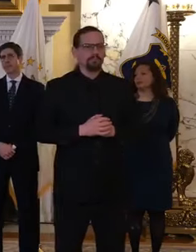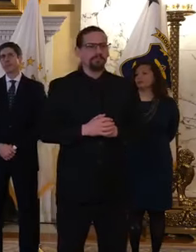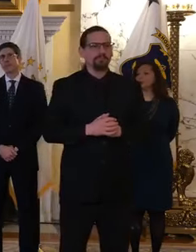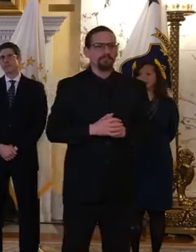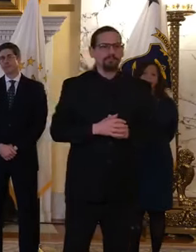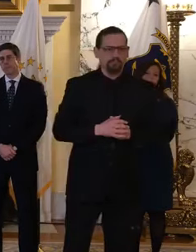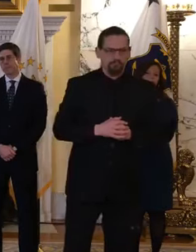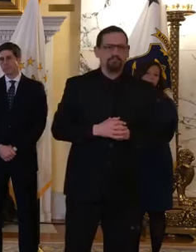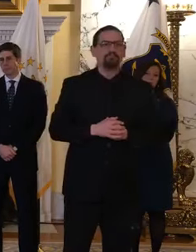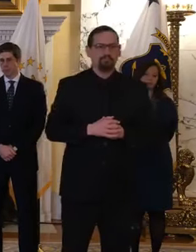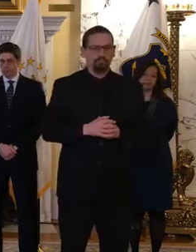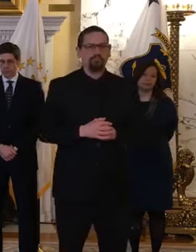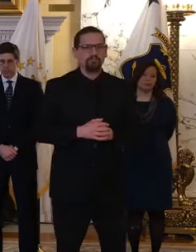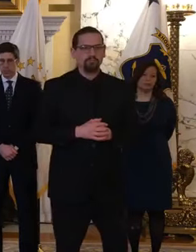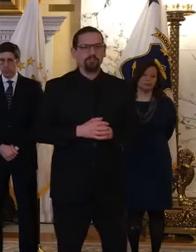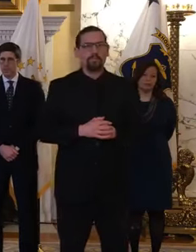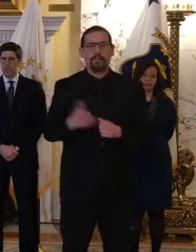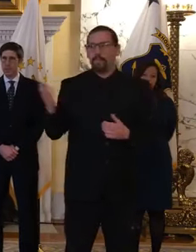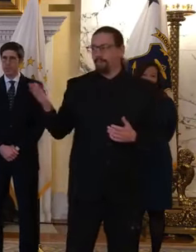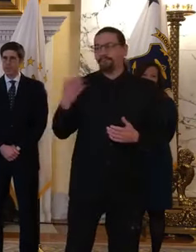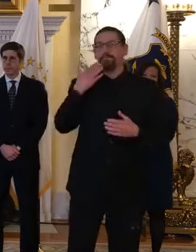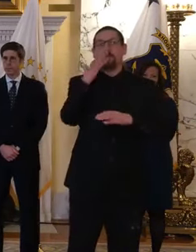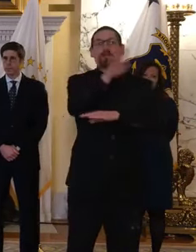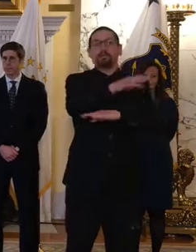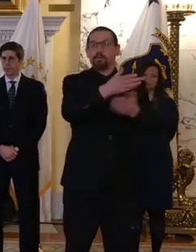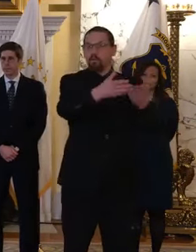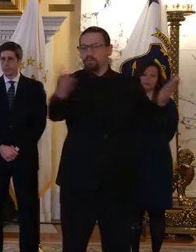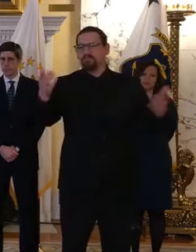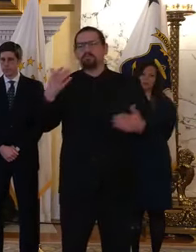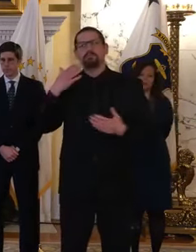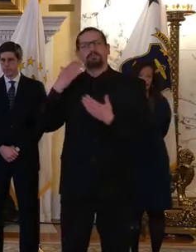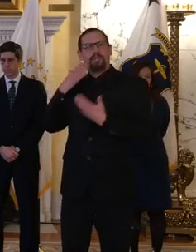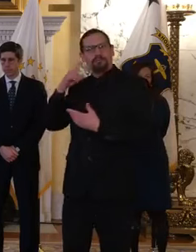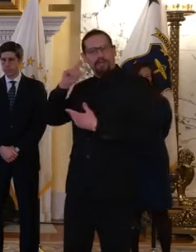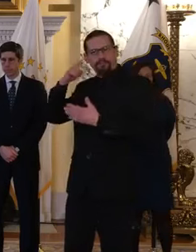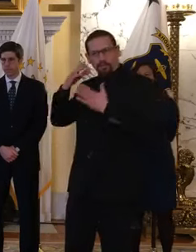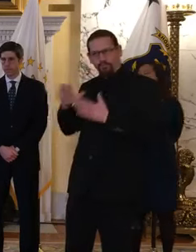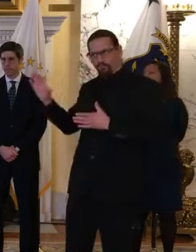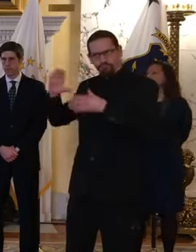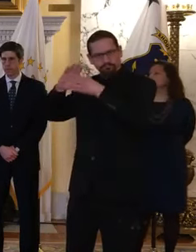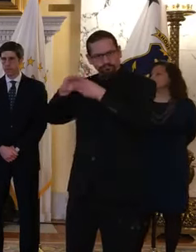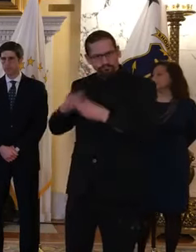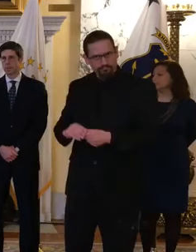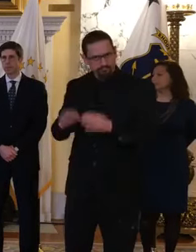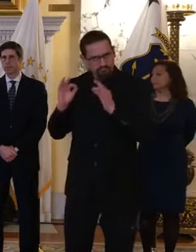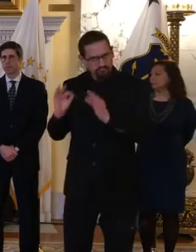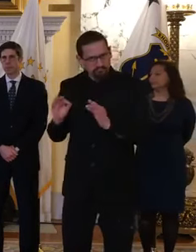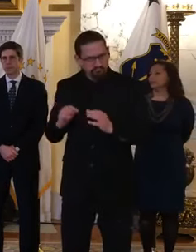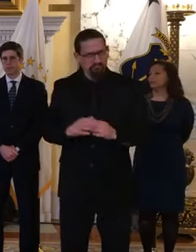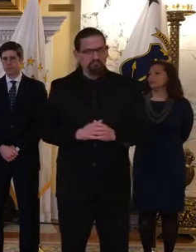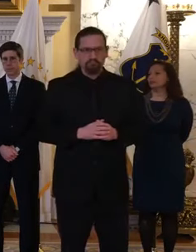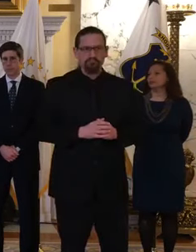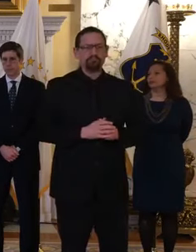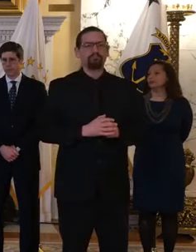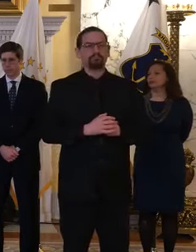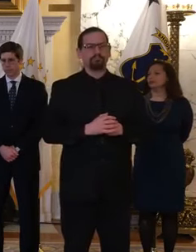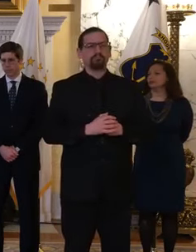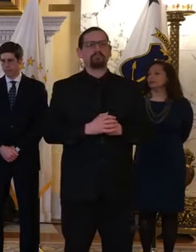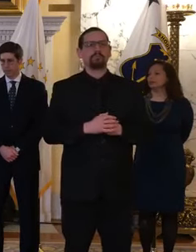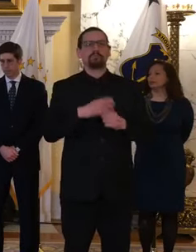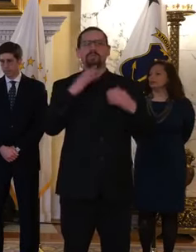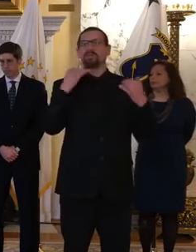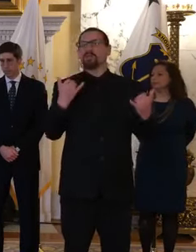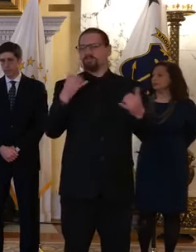Good afternoon. Thank you, Governor. As the governor said, we have 114